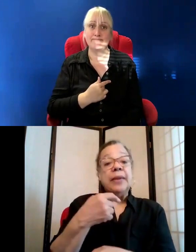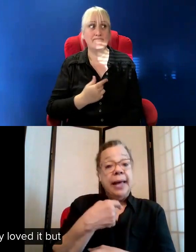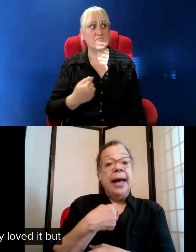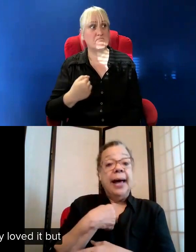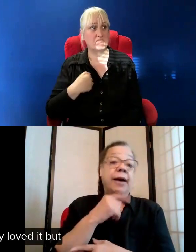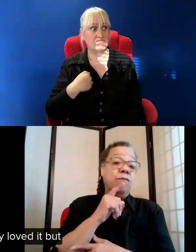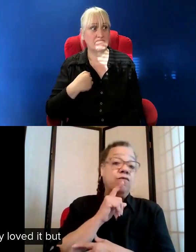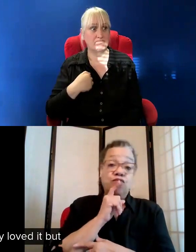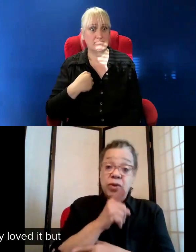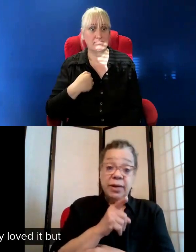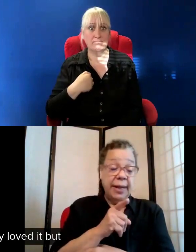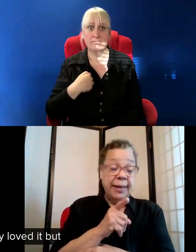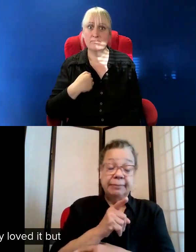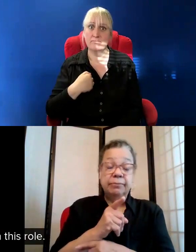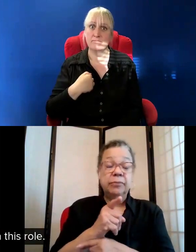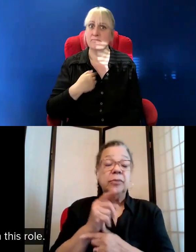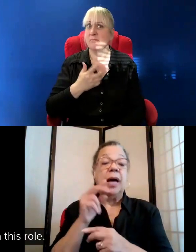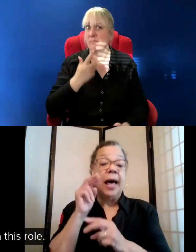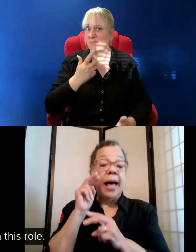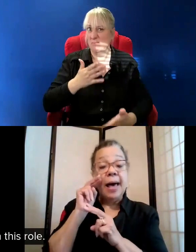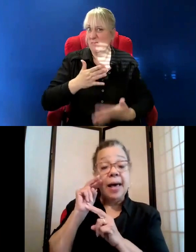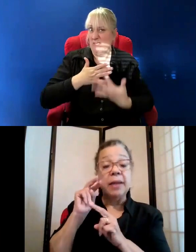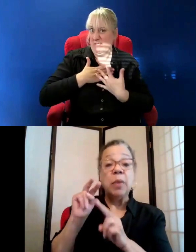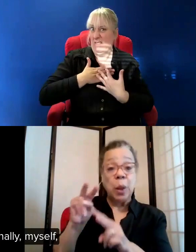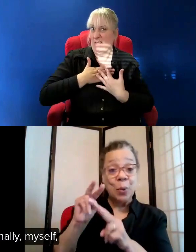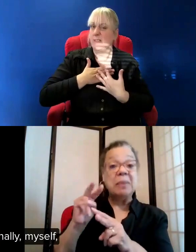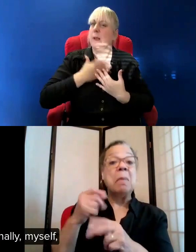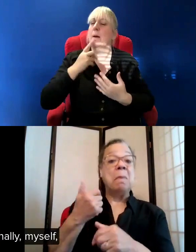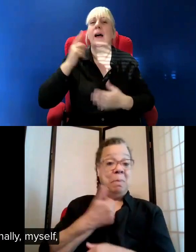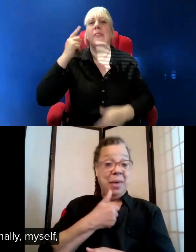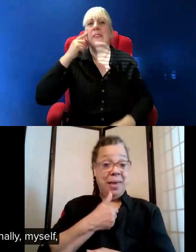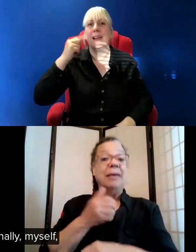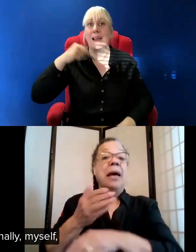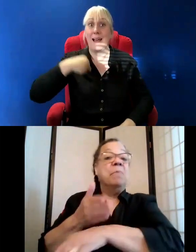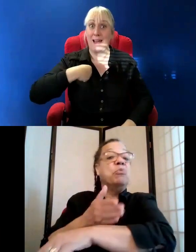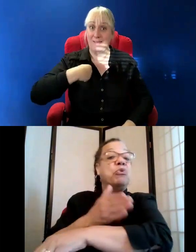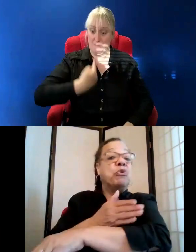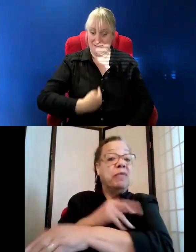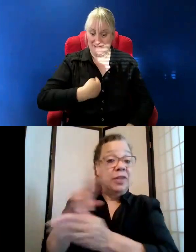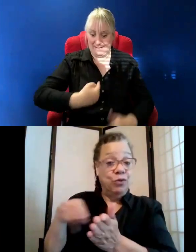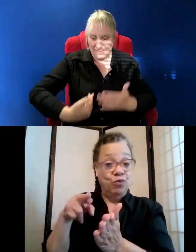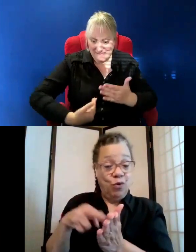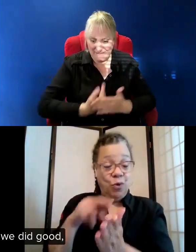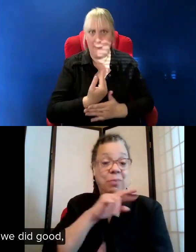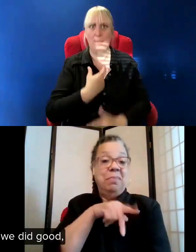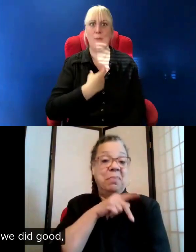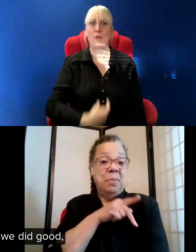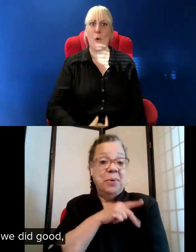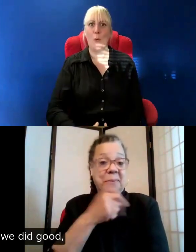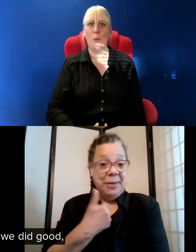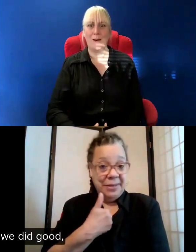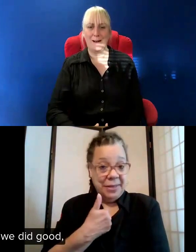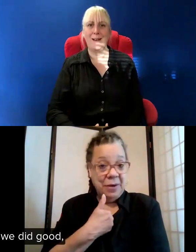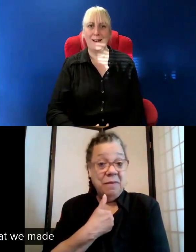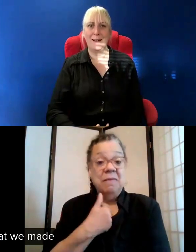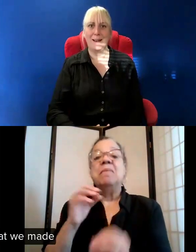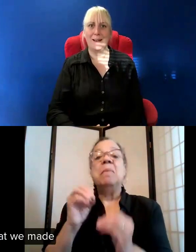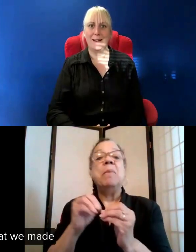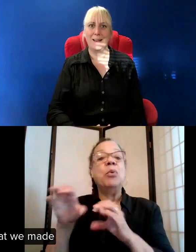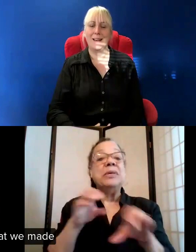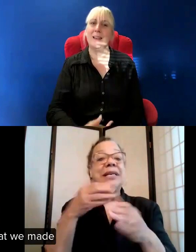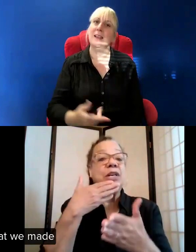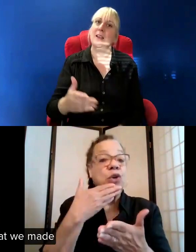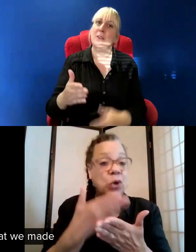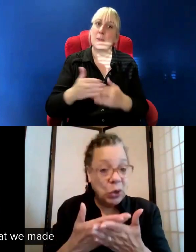I've absolutely loved it, but I've grown this role, I think, personally myself. I mean, the more that we did good, the more